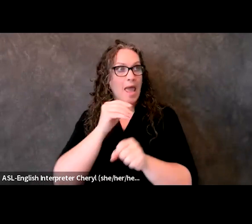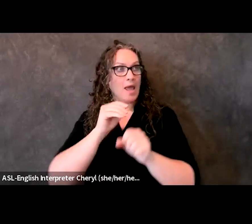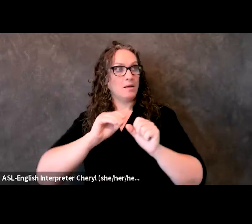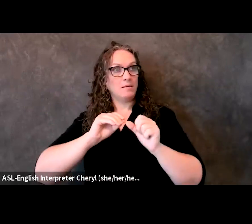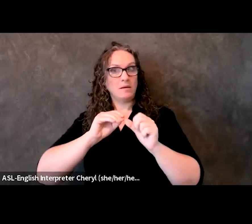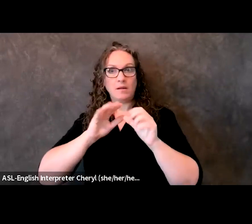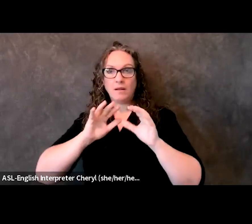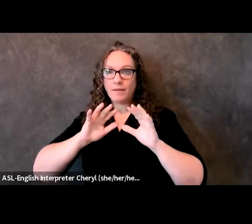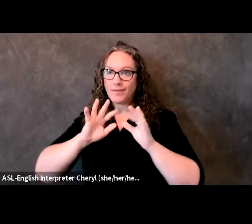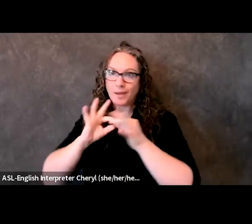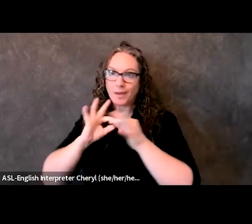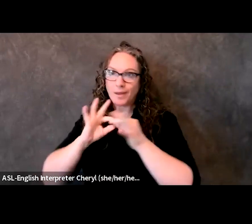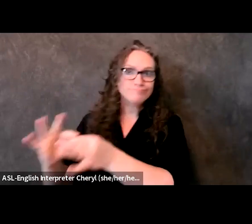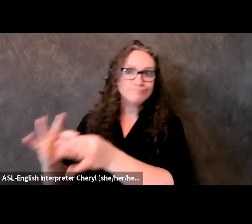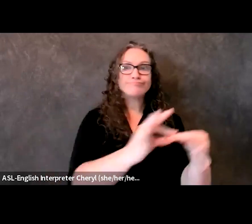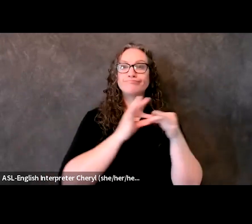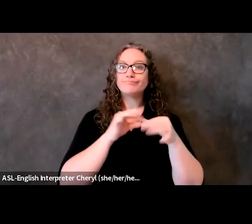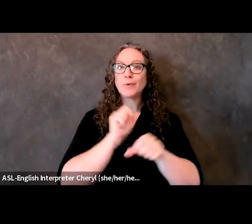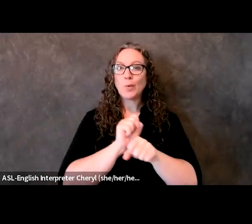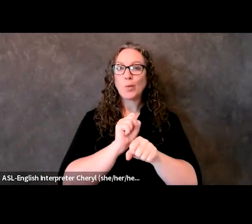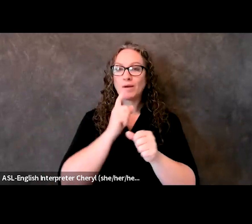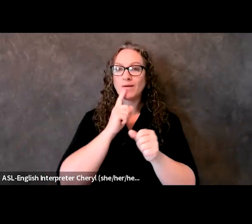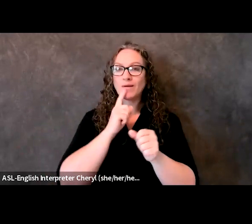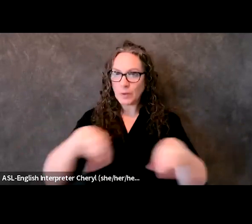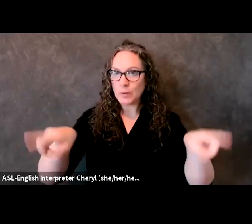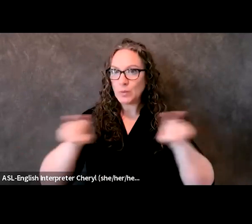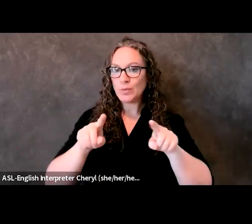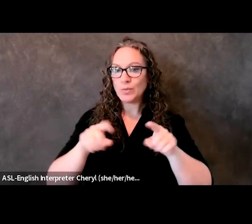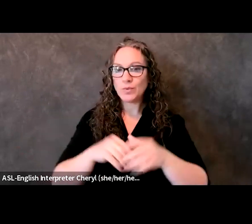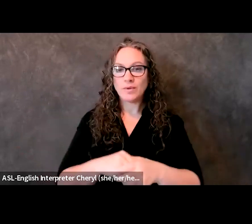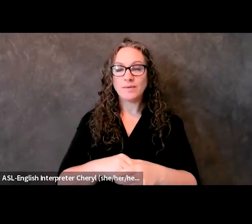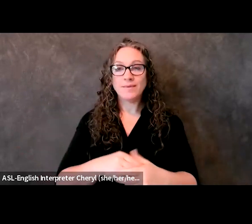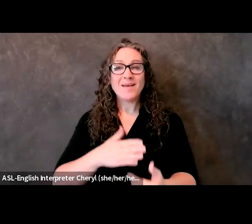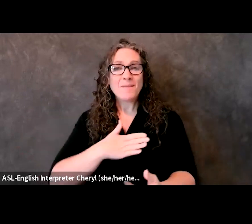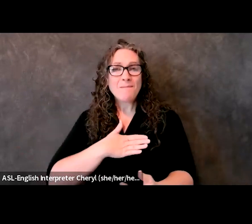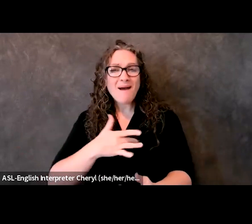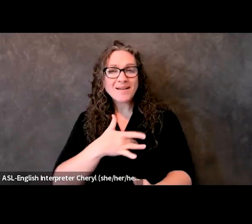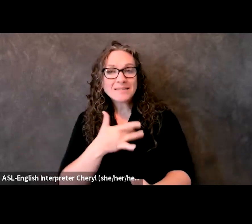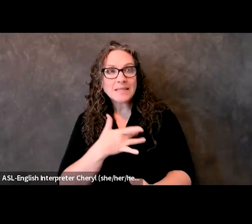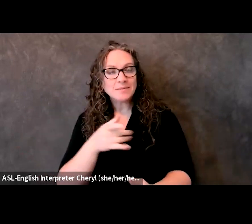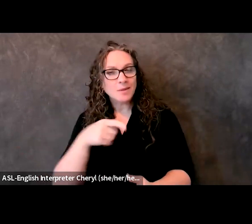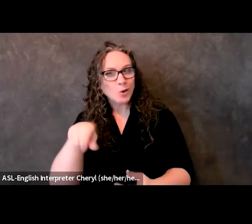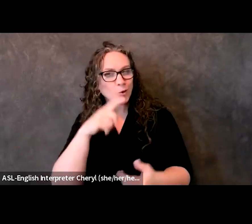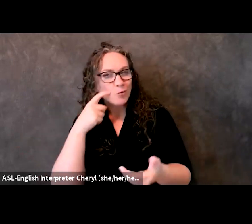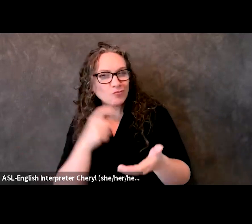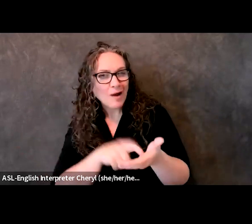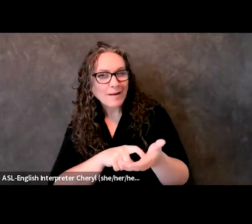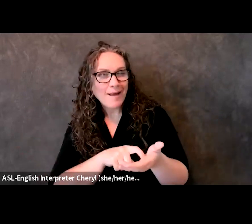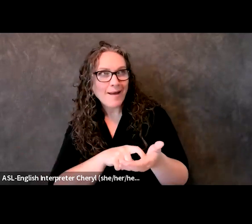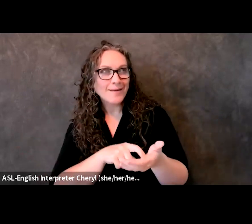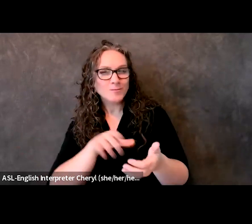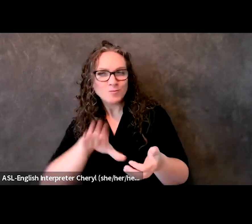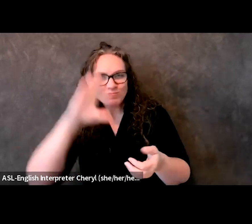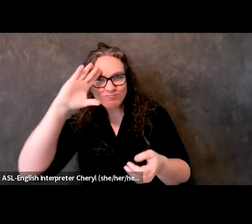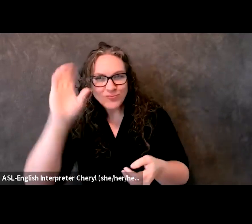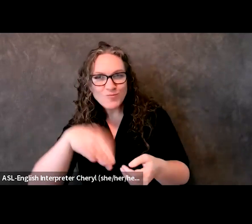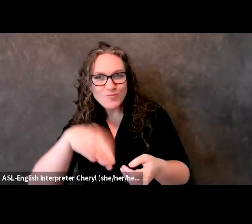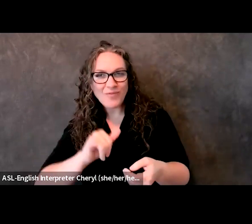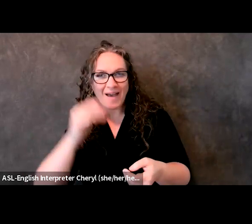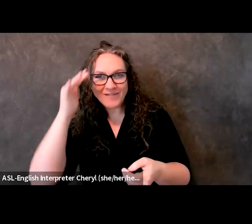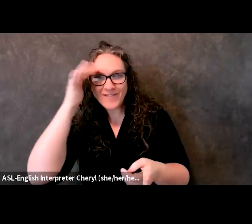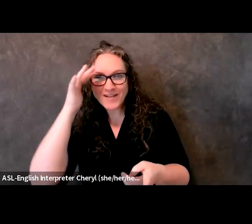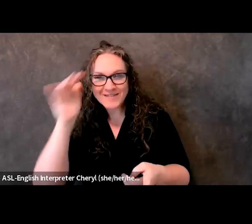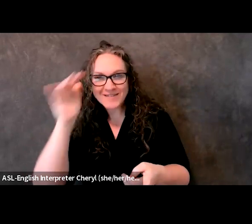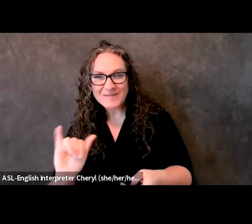do. And my sense is that you recognize that and you live by that philosophy. Otherwise, you wouldn't